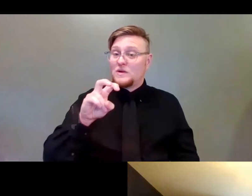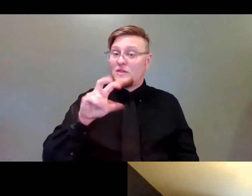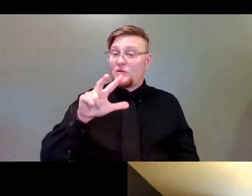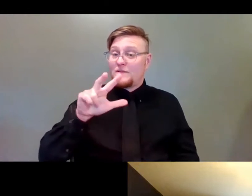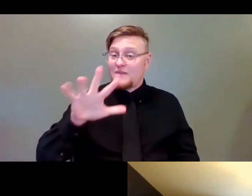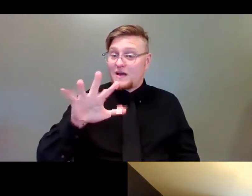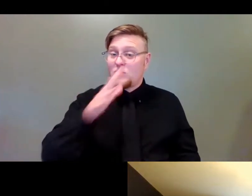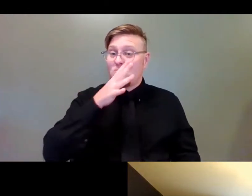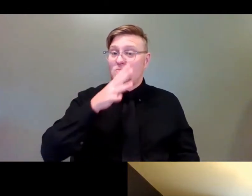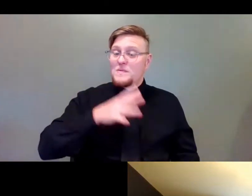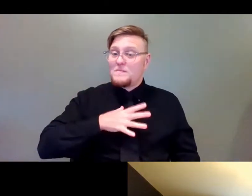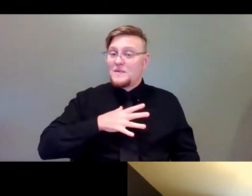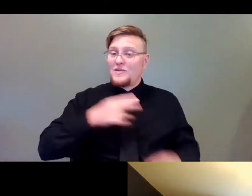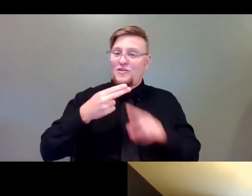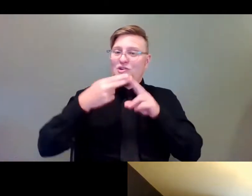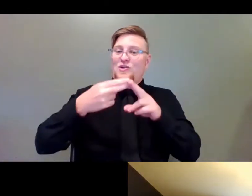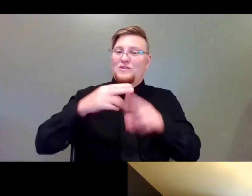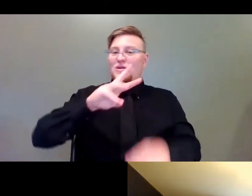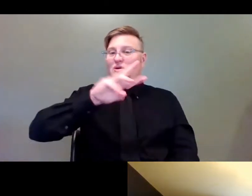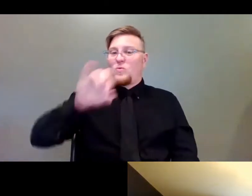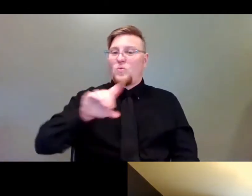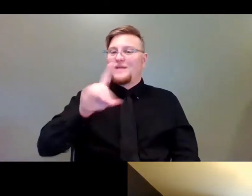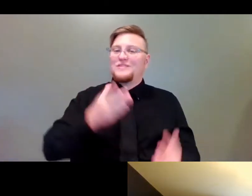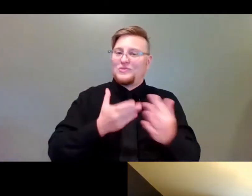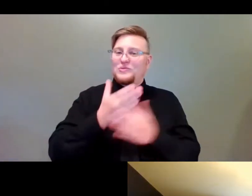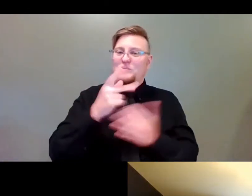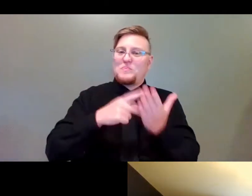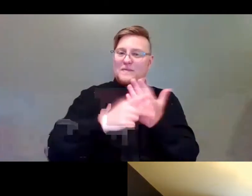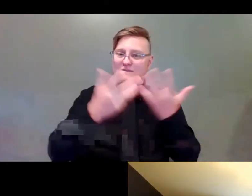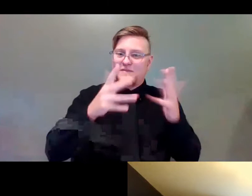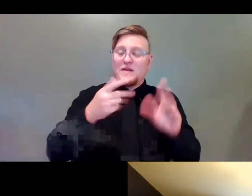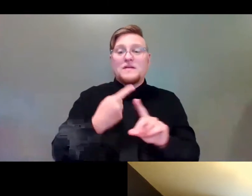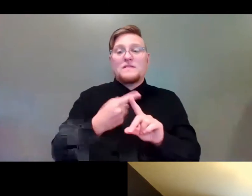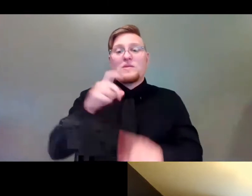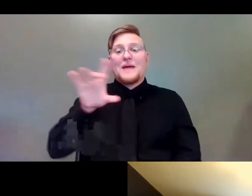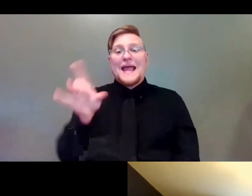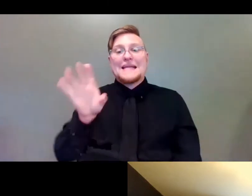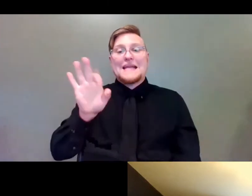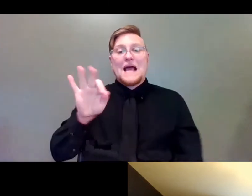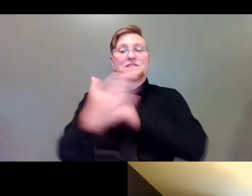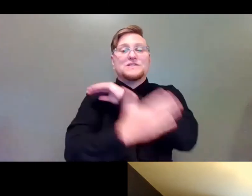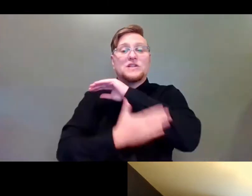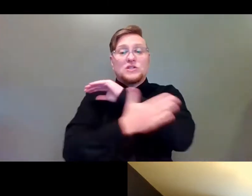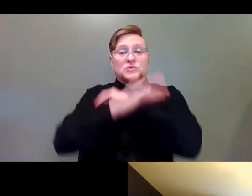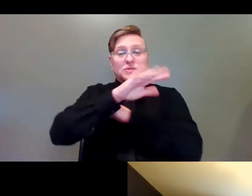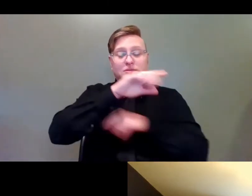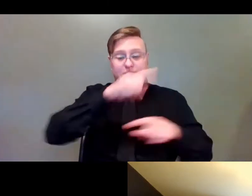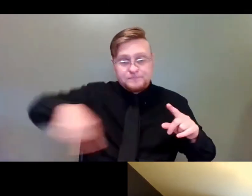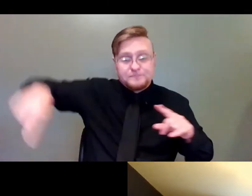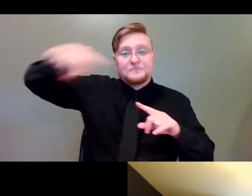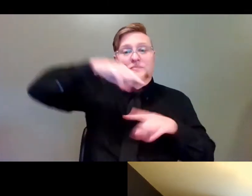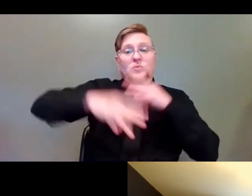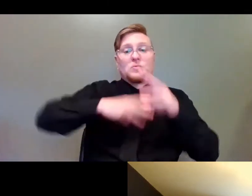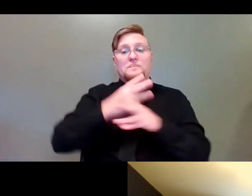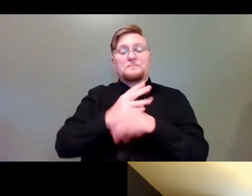been through our program, representing 89 different countries. And we use a train-the-trainer approach. So all